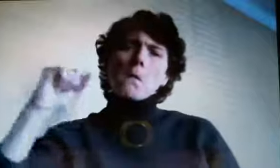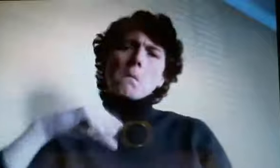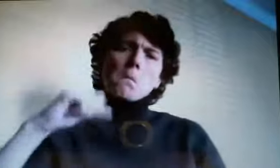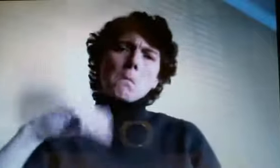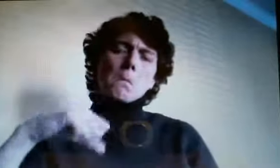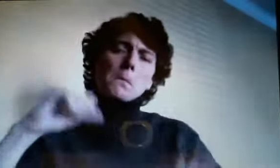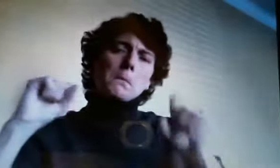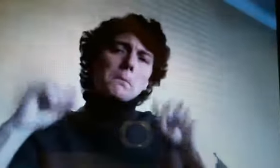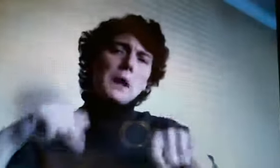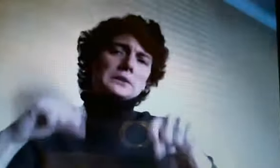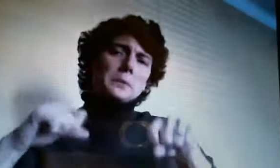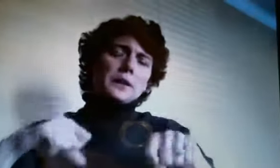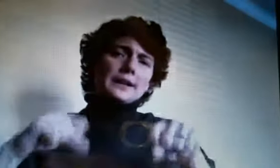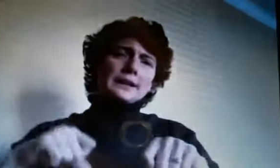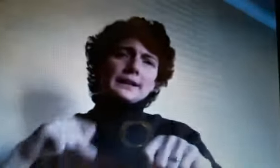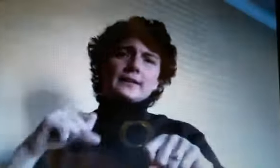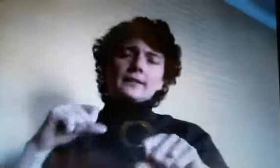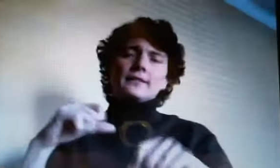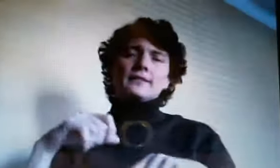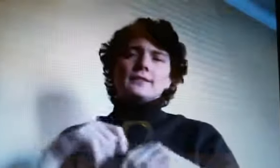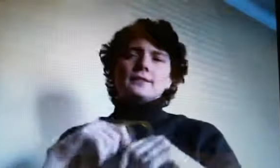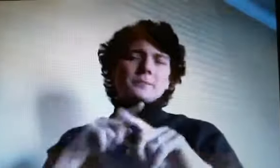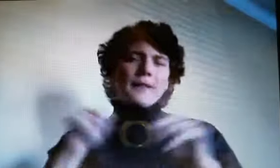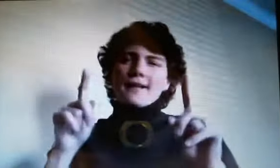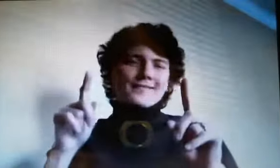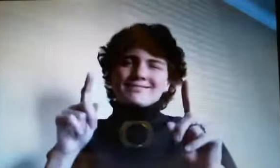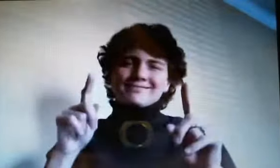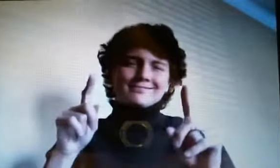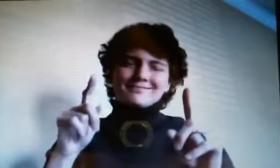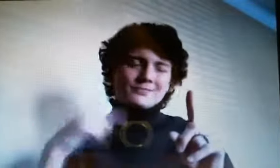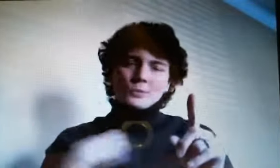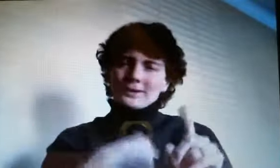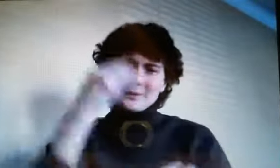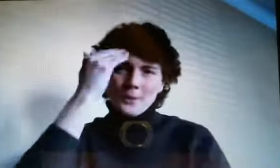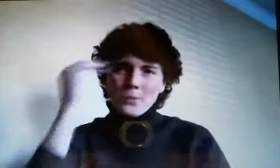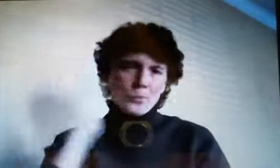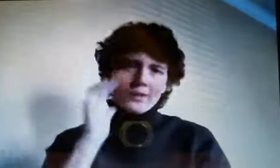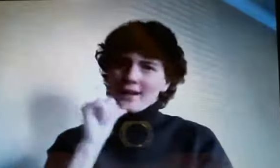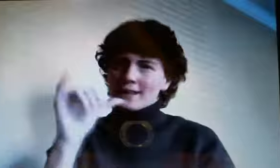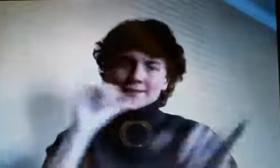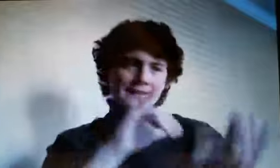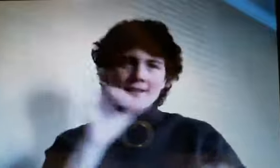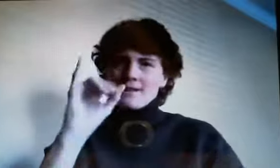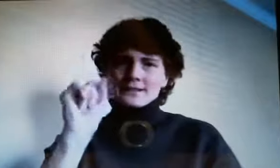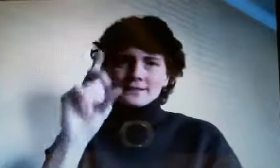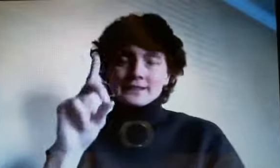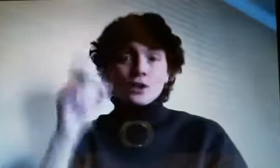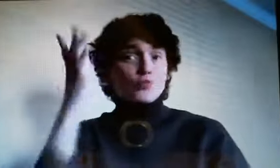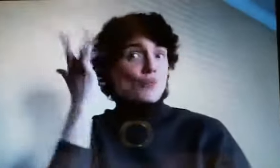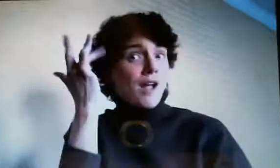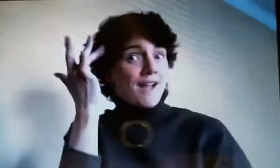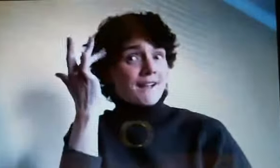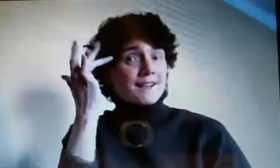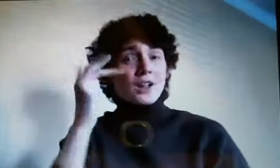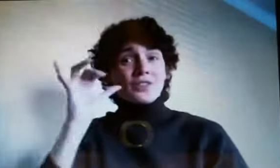that it would stay in Indiana? Yes, I believe it is possible, but we really don't want it to